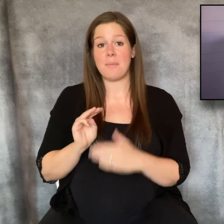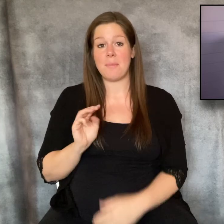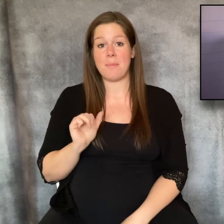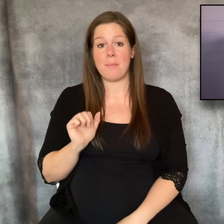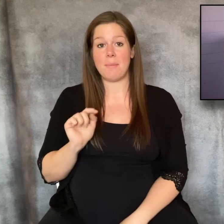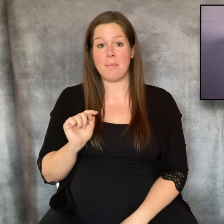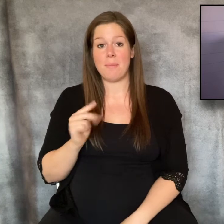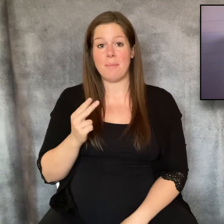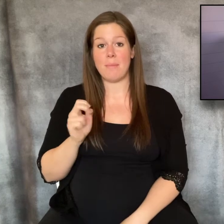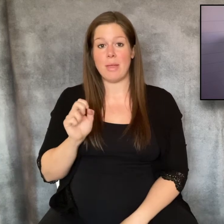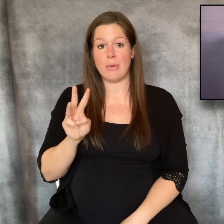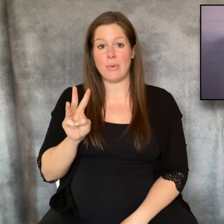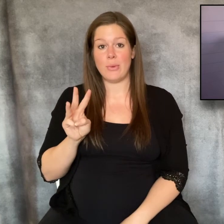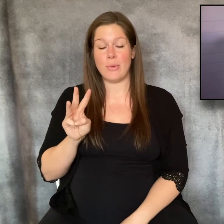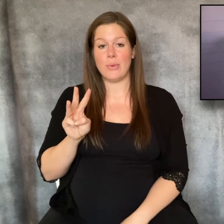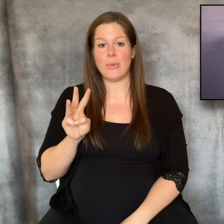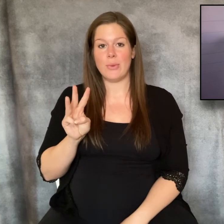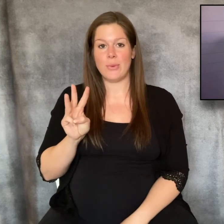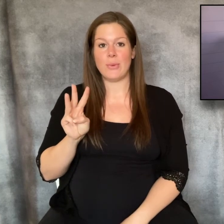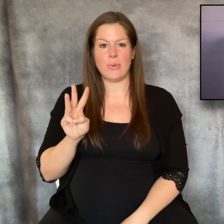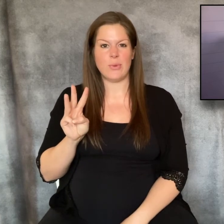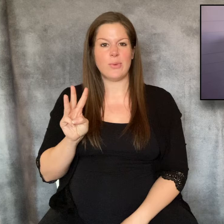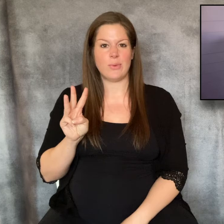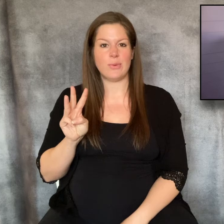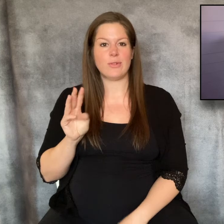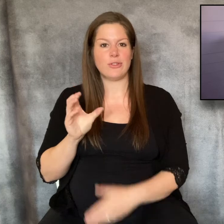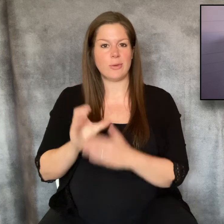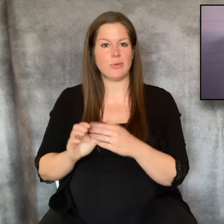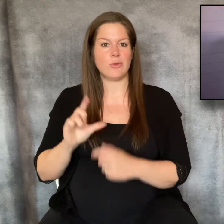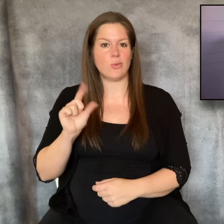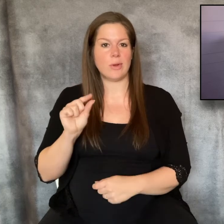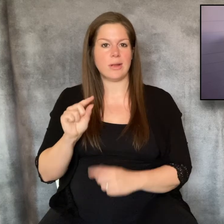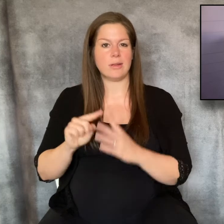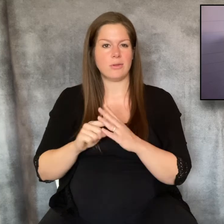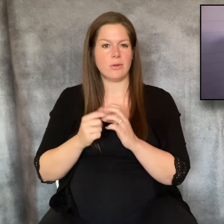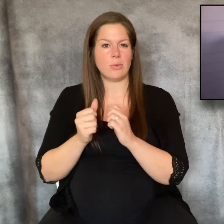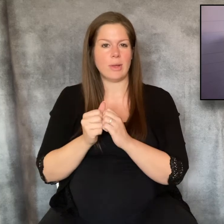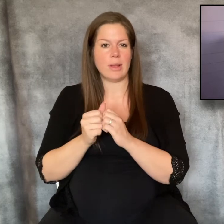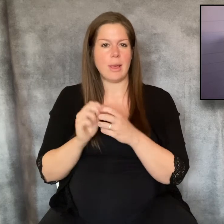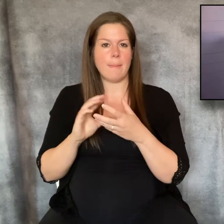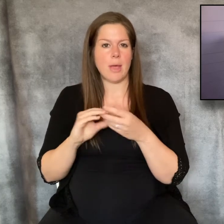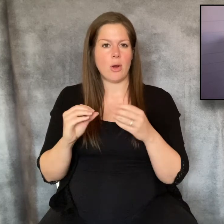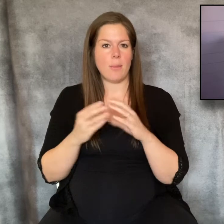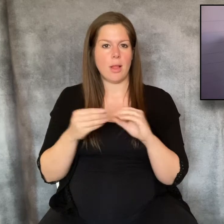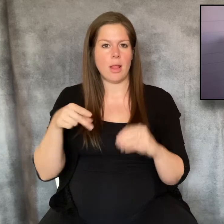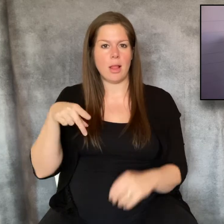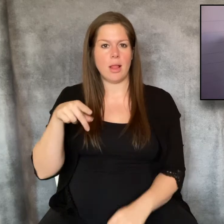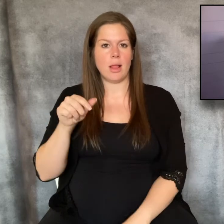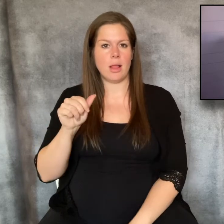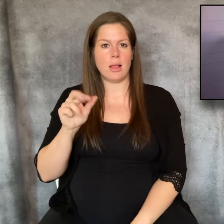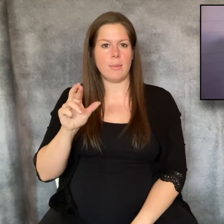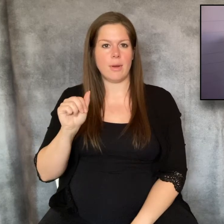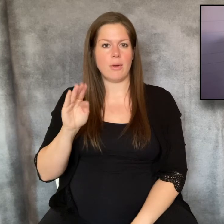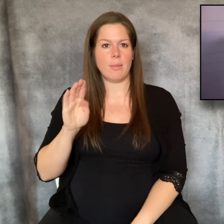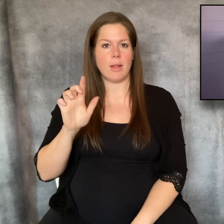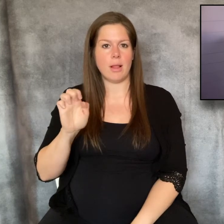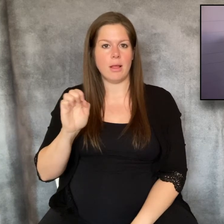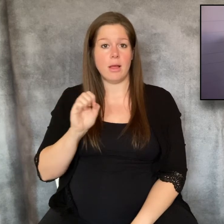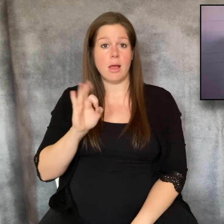Matthew that starts off with the parable of the vineyard, which is chapter 20. So, in the parable of the